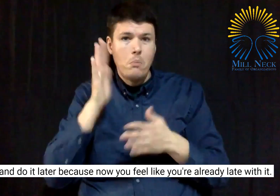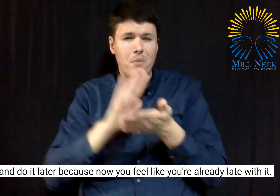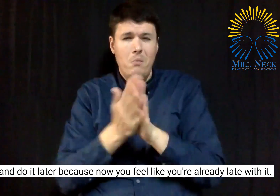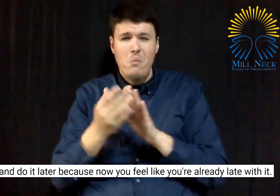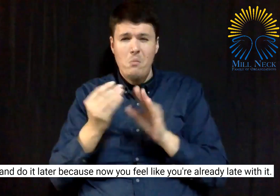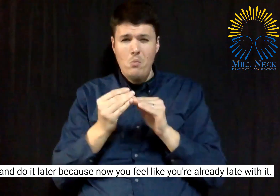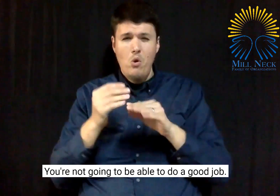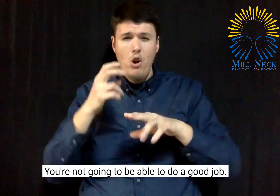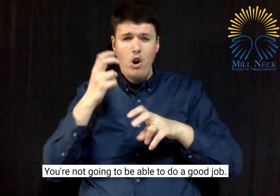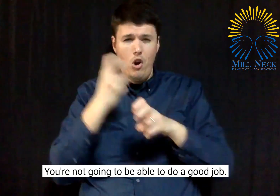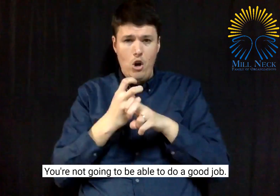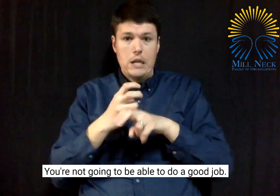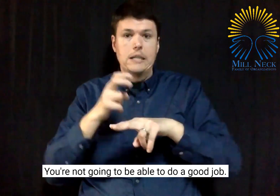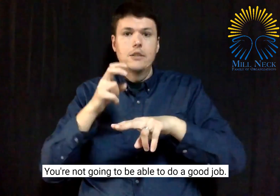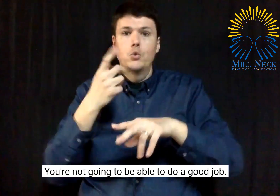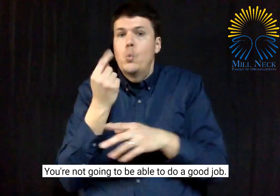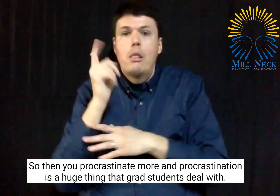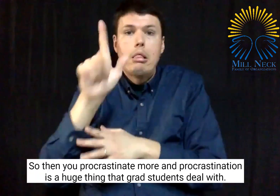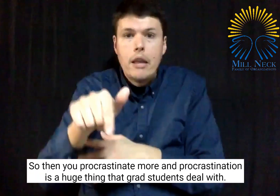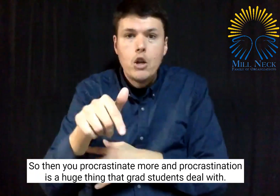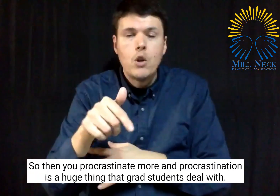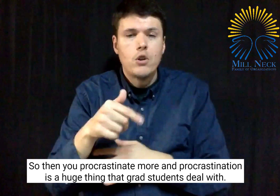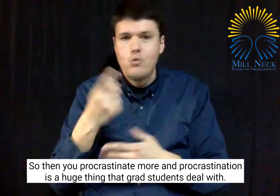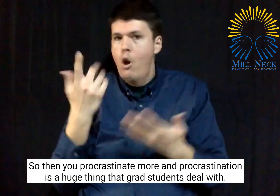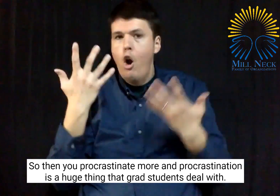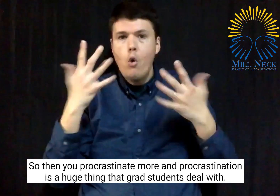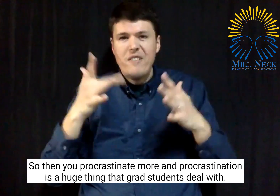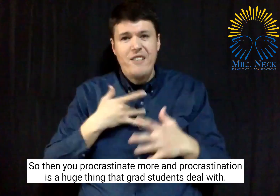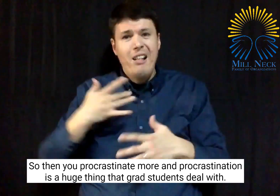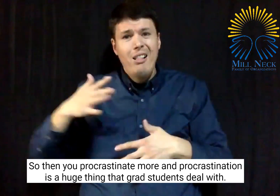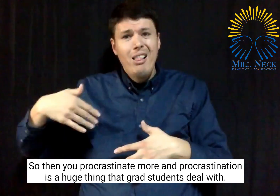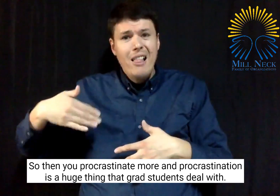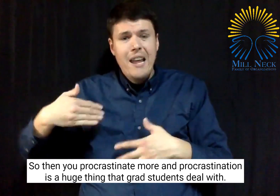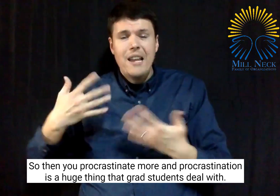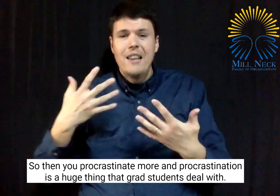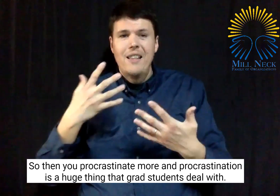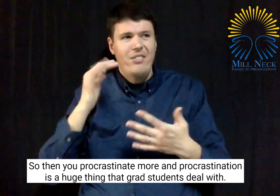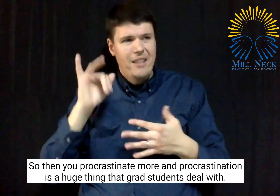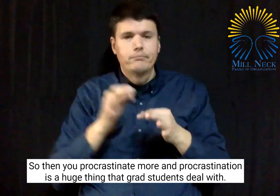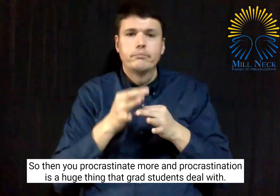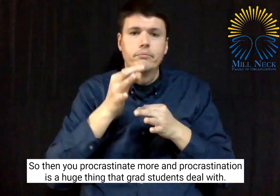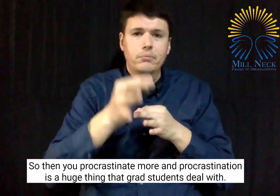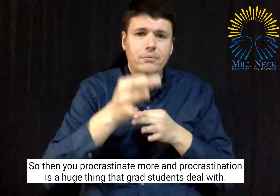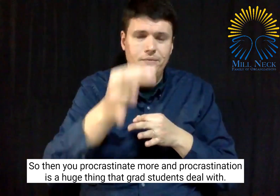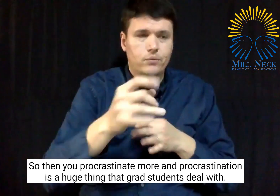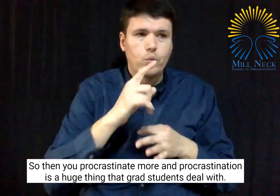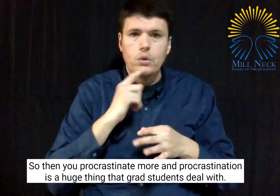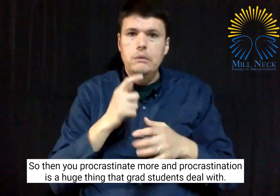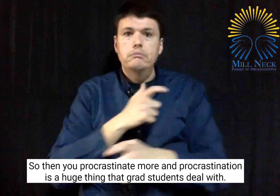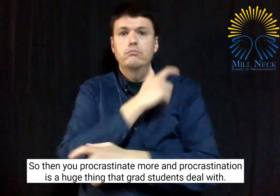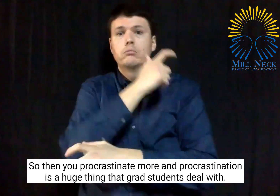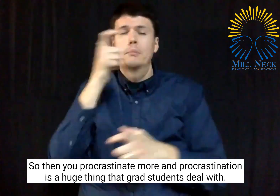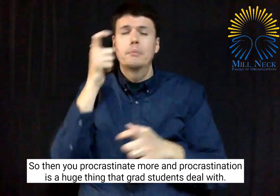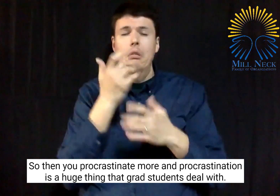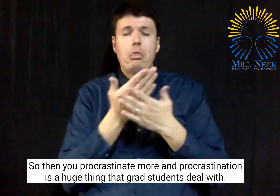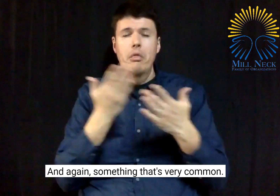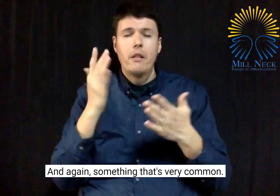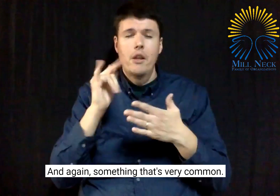already late with it. You're not going to be able to do a good job. So then you procrastinate more. Procrastination is a huge thing that grad students deal with. And